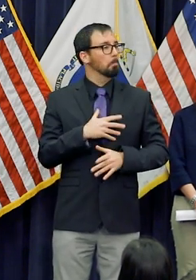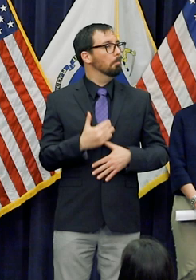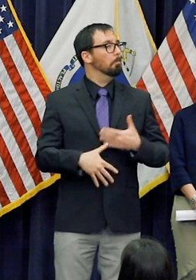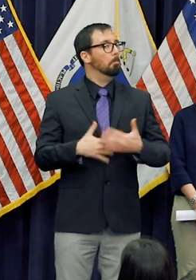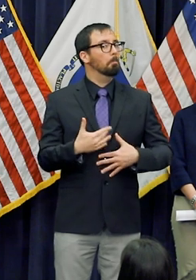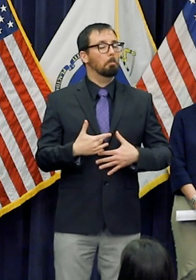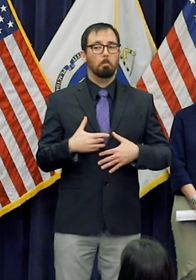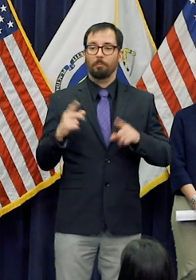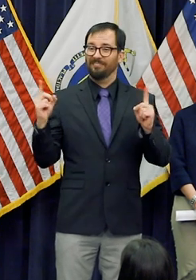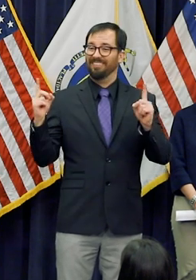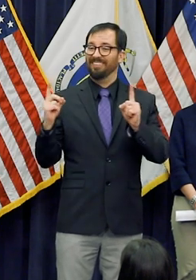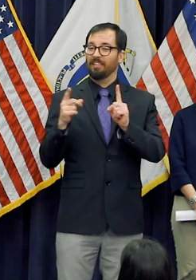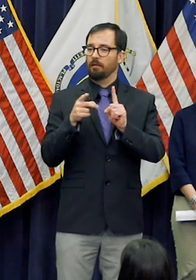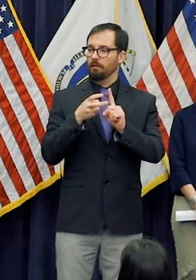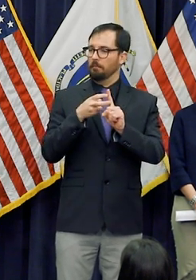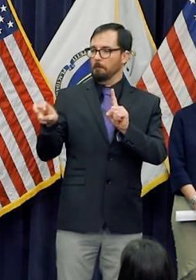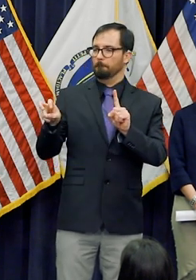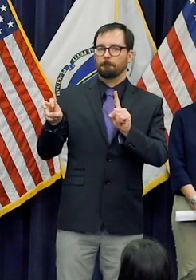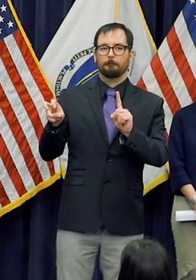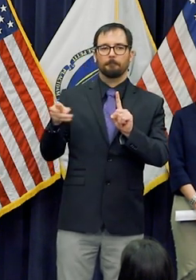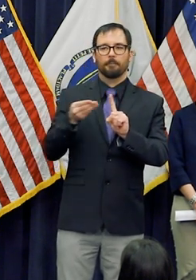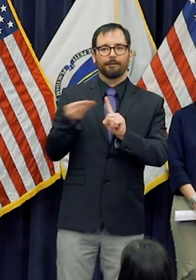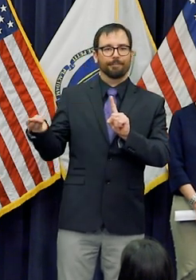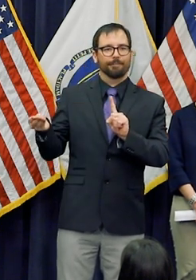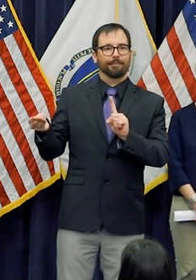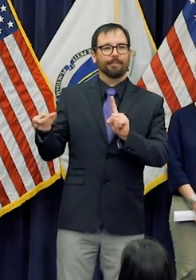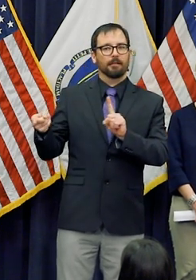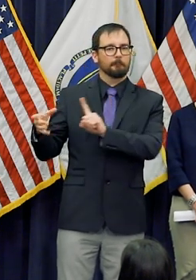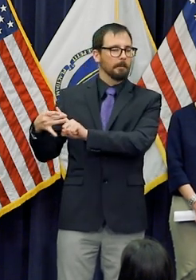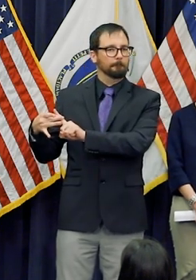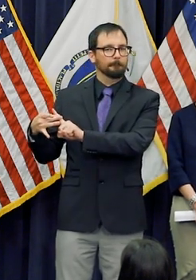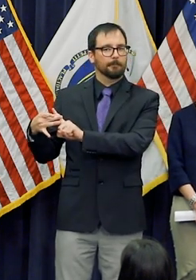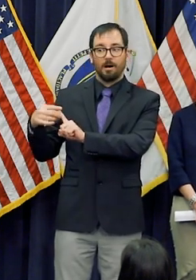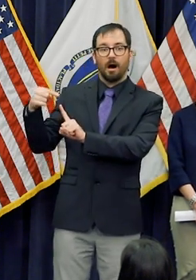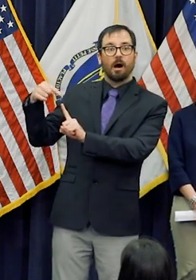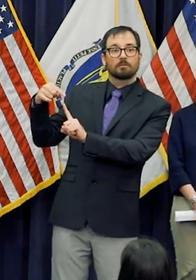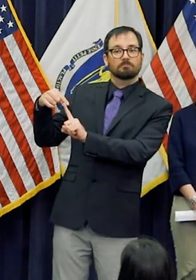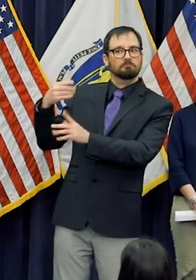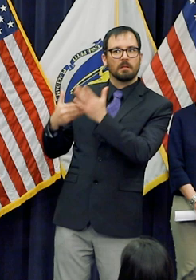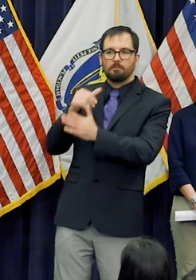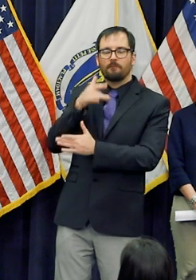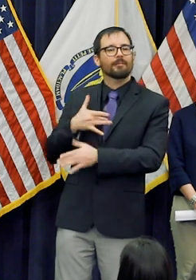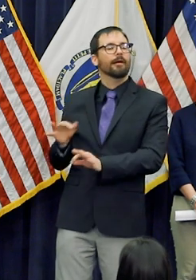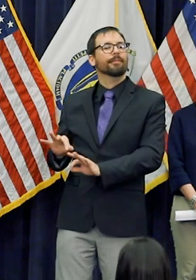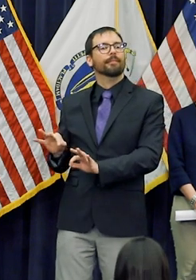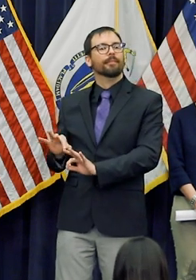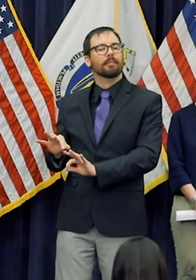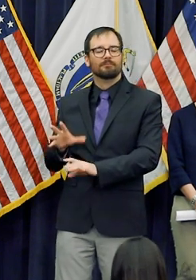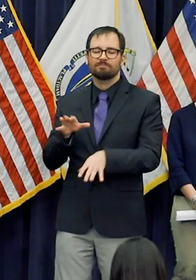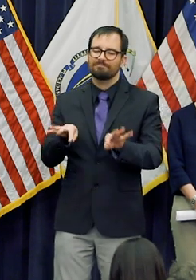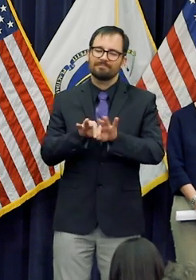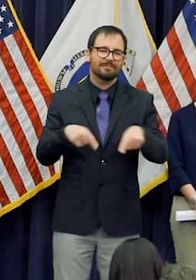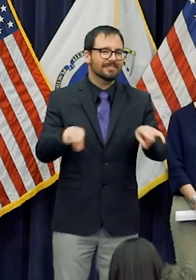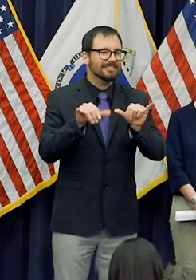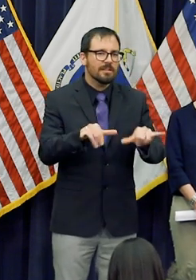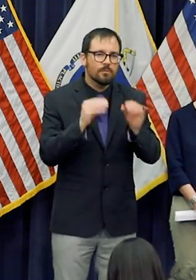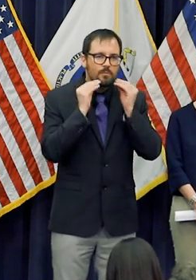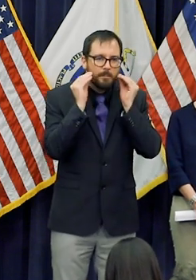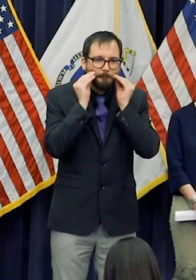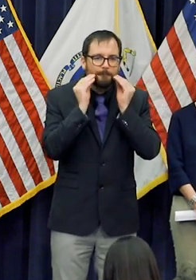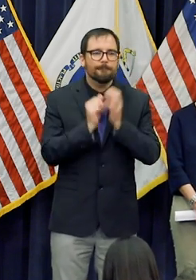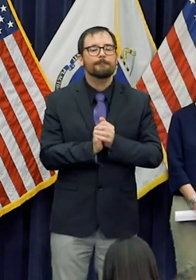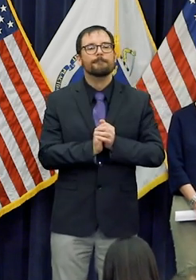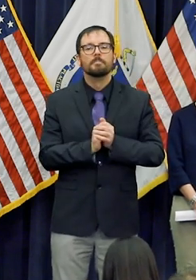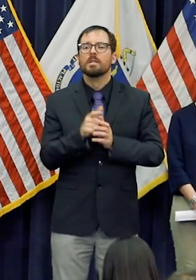possible. As the secretary emphasized, it's okay to go outside, important to go outside, for exercise, for some fresh air,